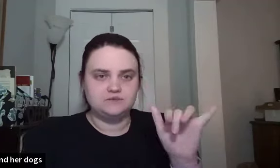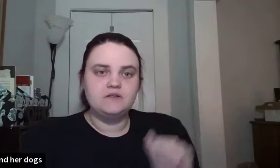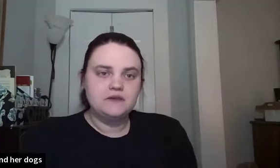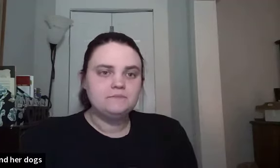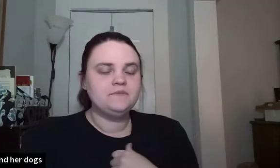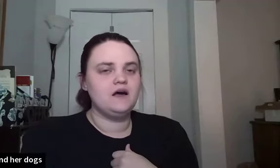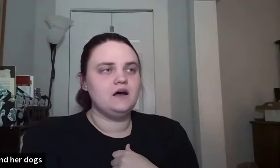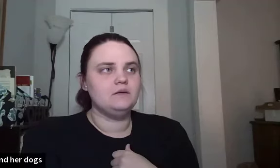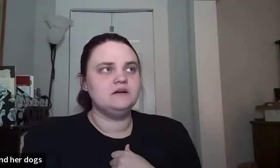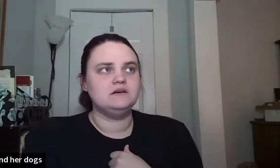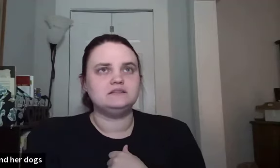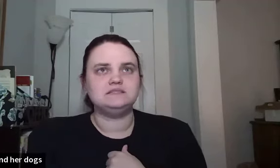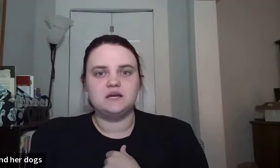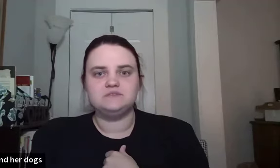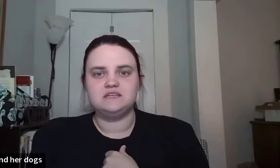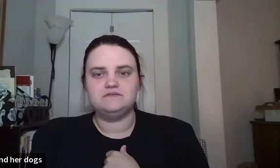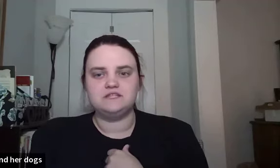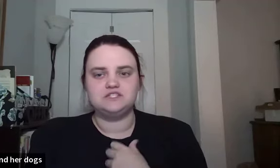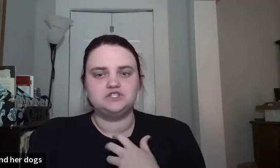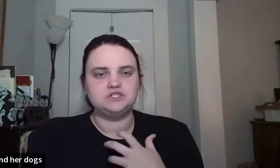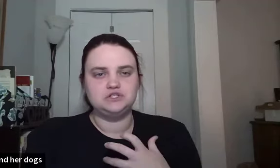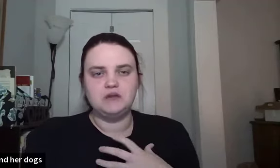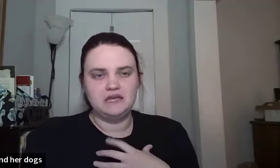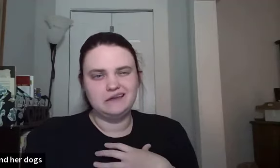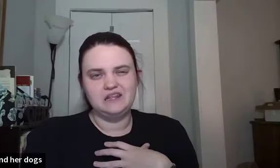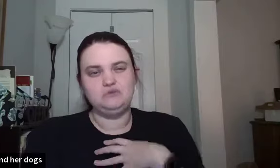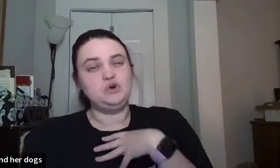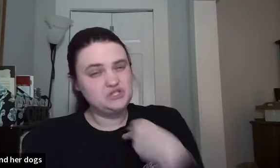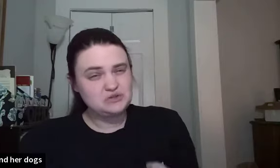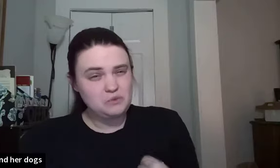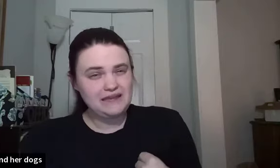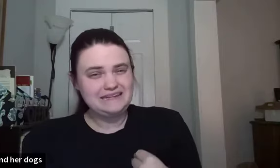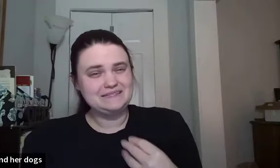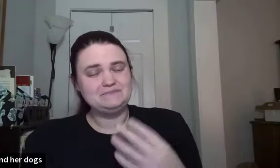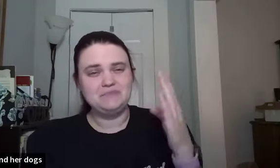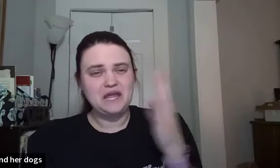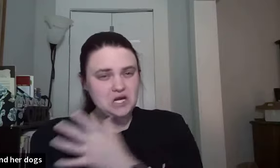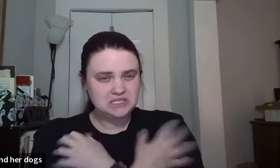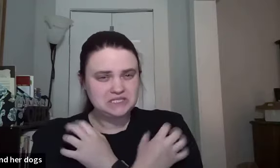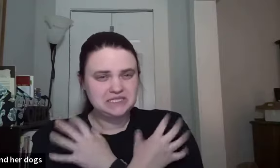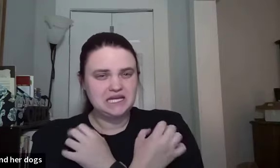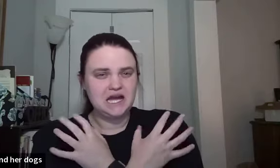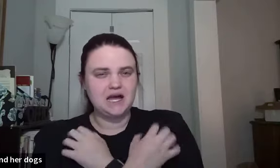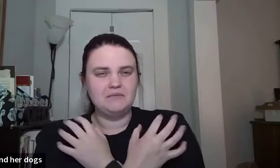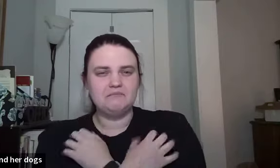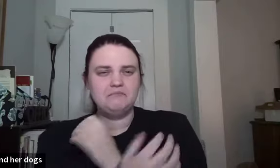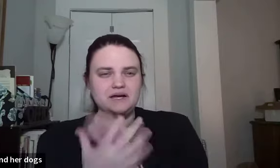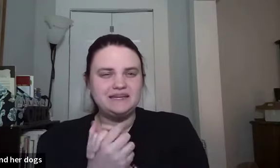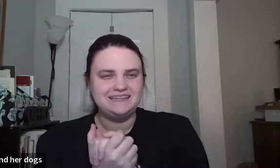spell them. Sometimes if it's just you could do white bear. But